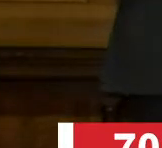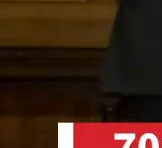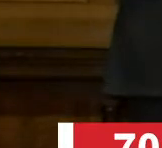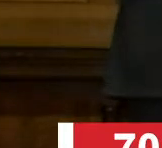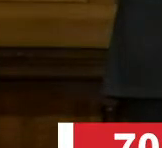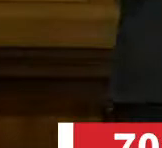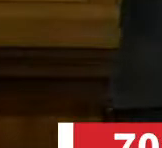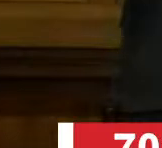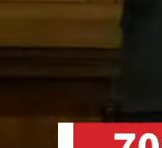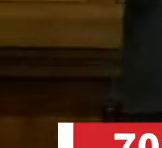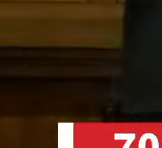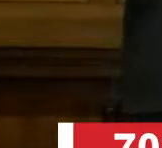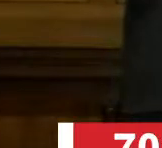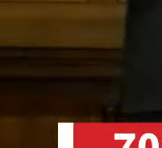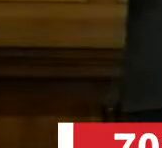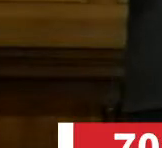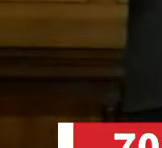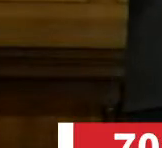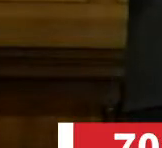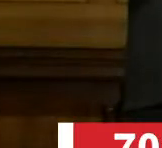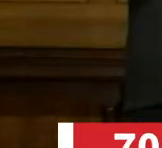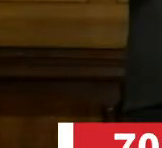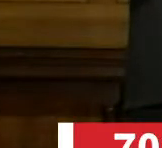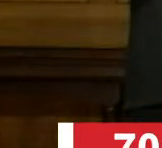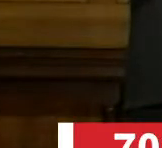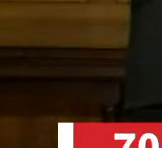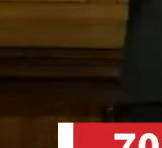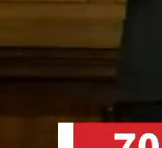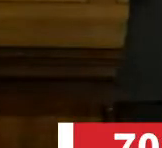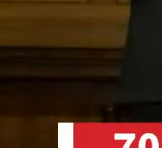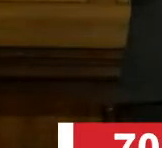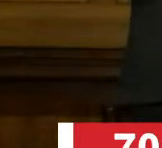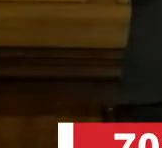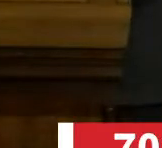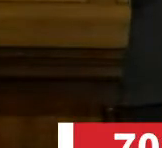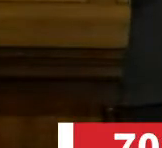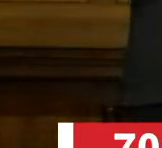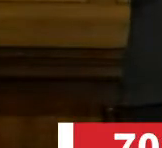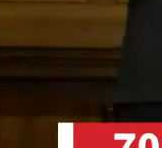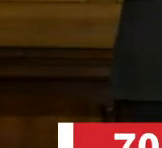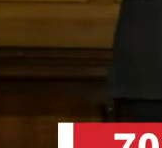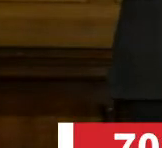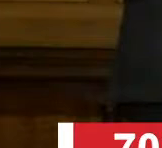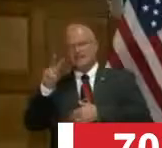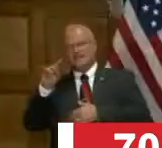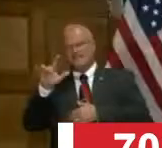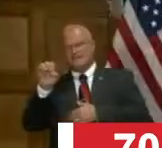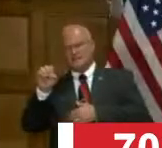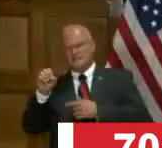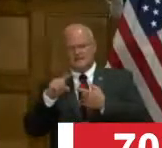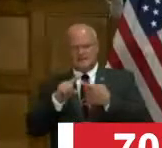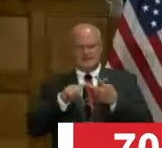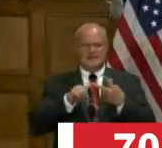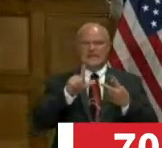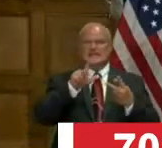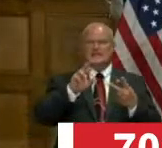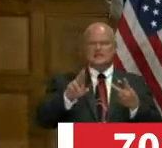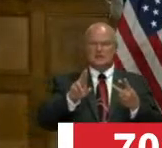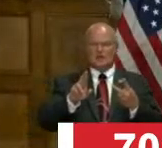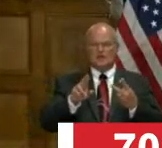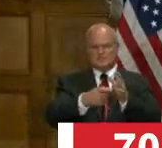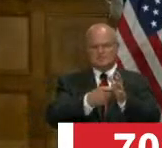make adjustments. I guess again, sort of in response to Fayetteville and now Little Rock putting out their